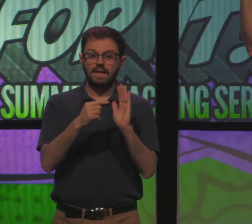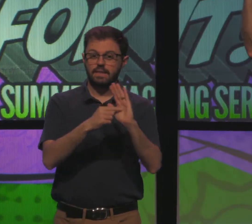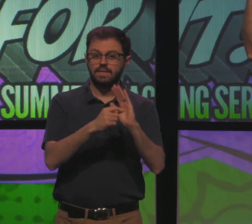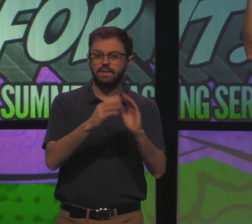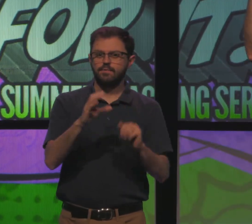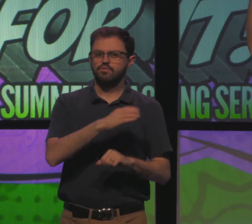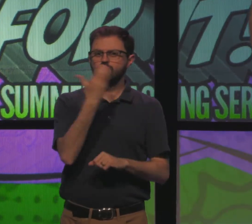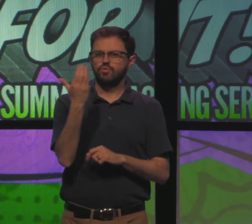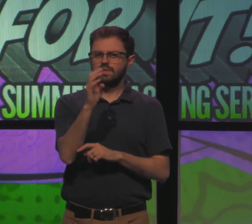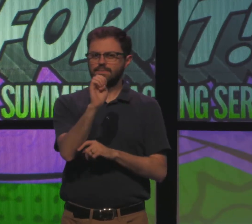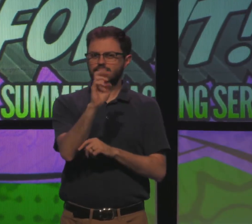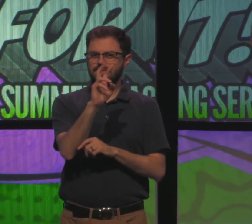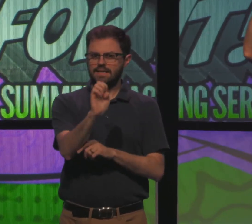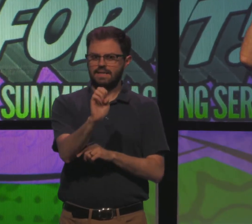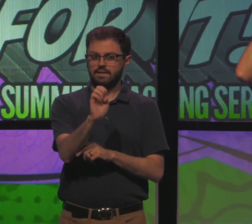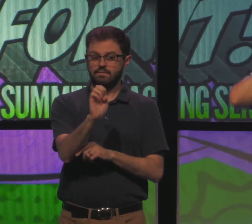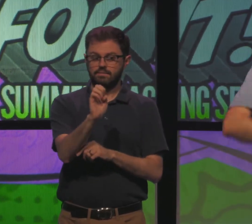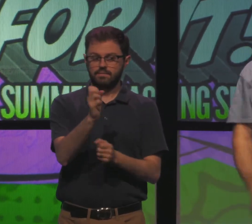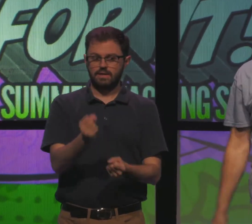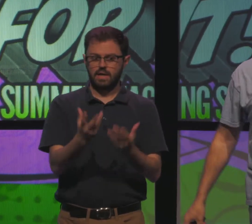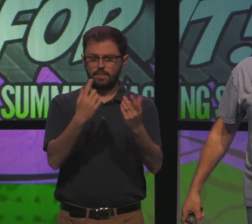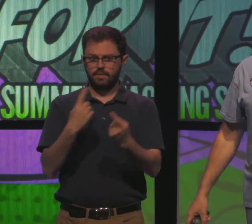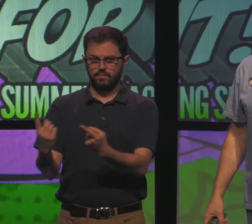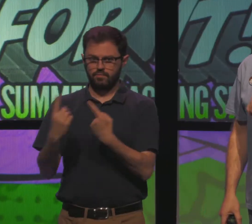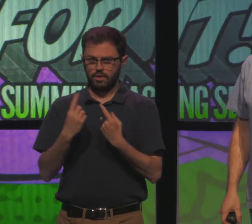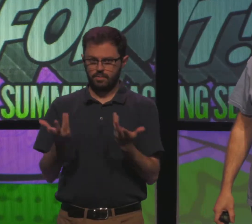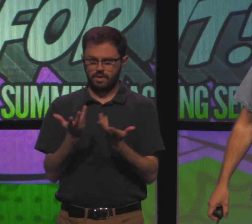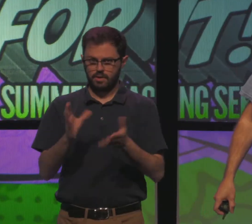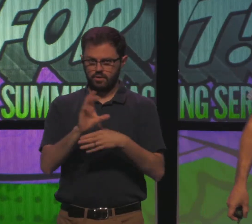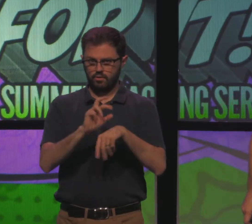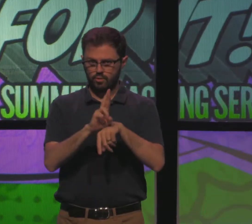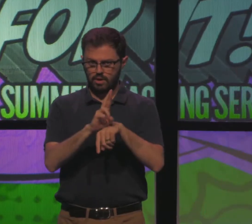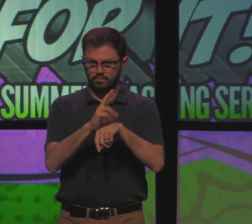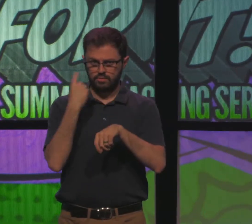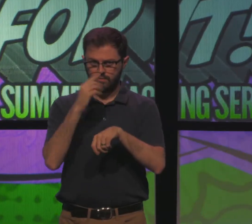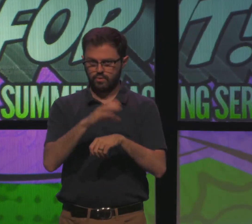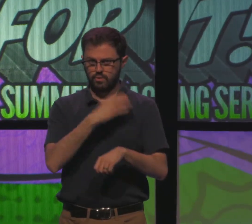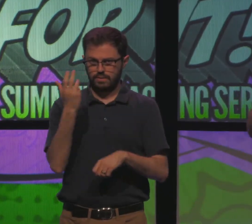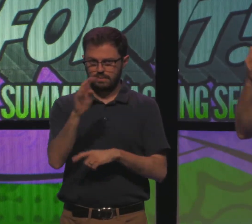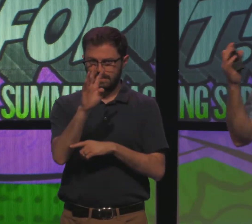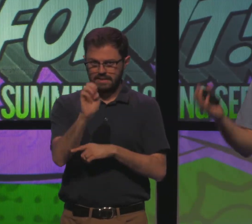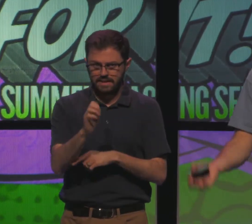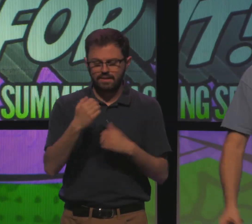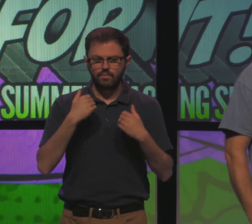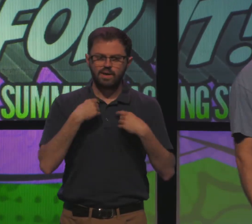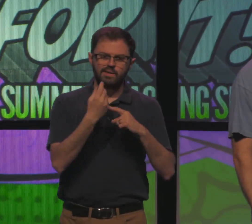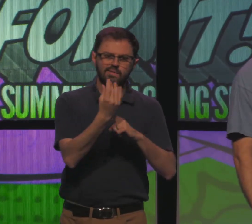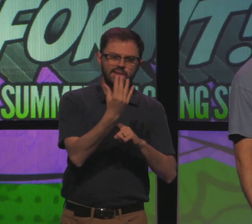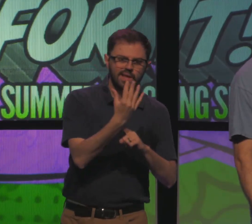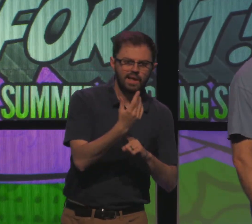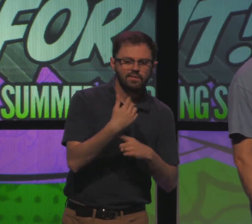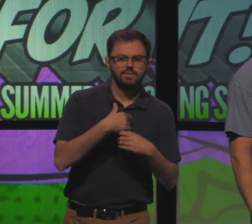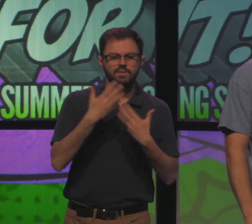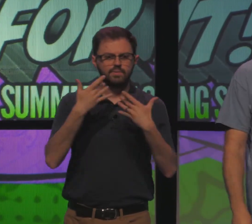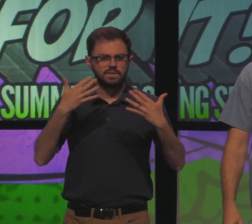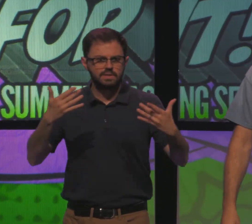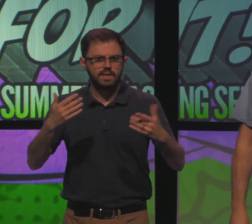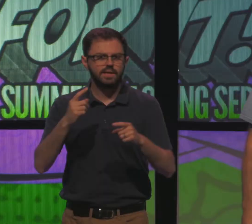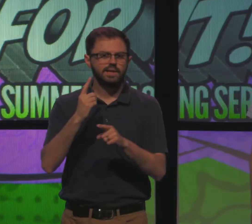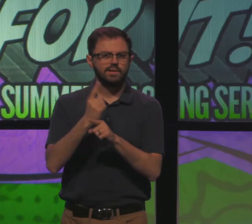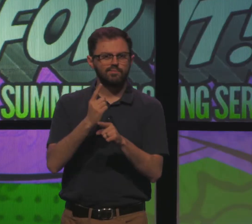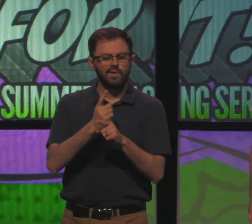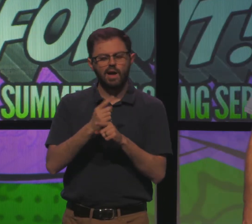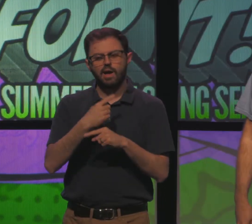to a Christmas Eve service, Christmas with Crossroads? Anybody? Raise your hand up nice and high. We got the candles, we sing, isn't that wonderful? Tell the